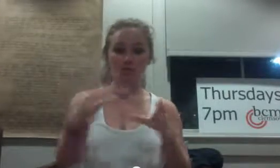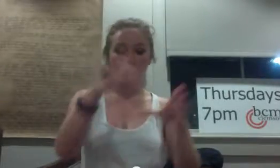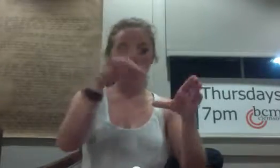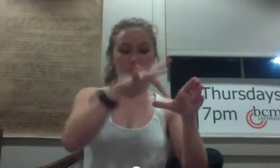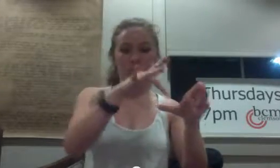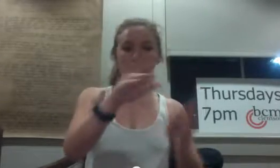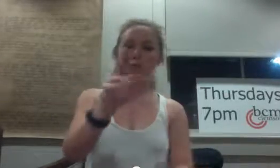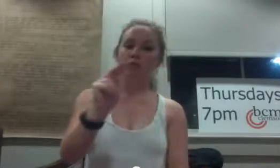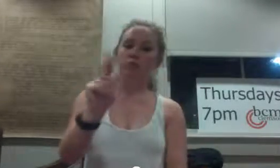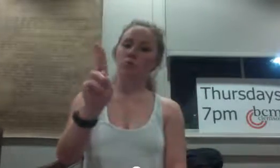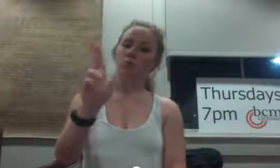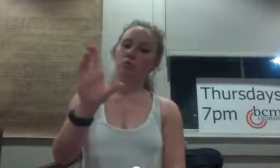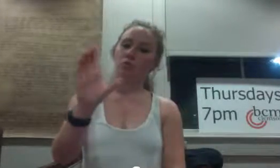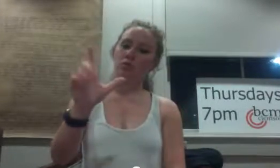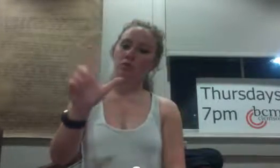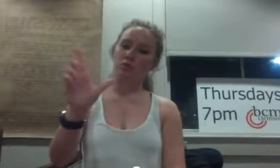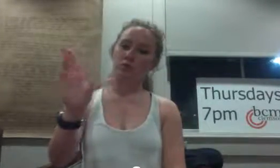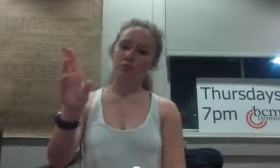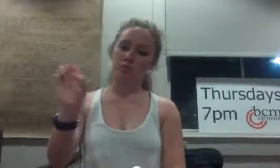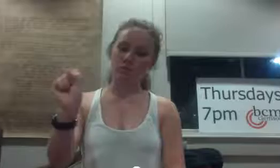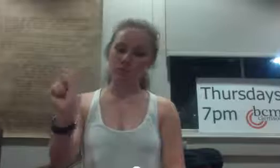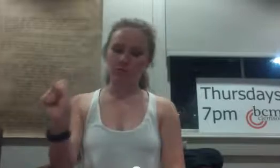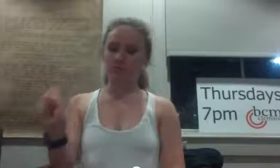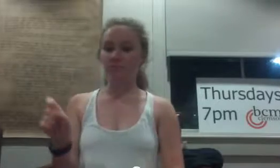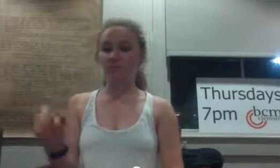So cells have a nucleus in the middle,